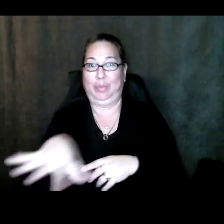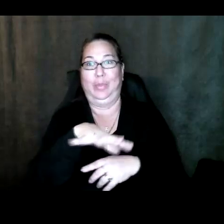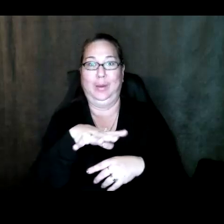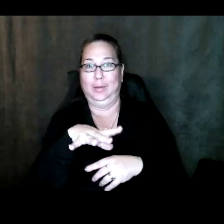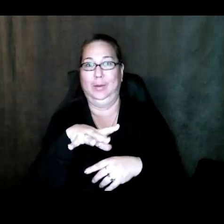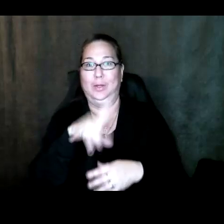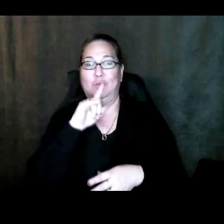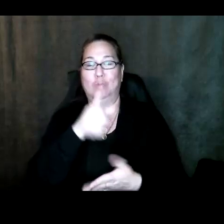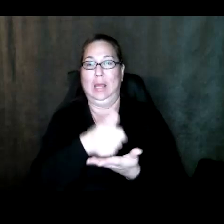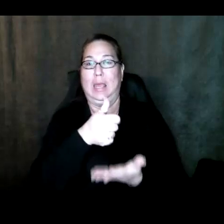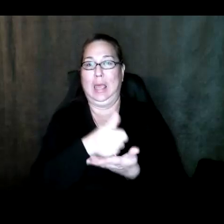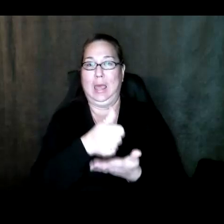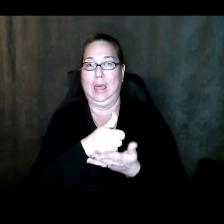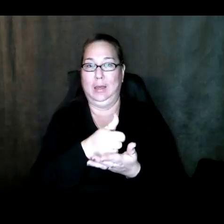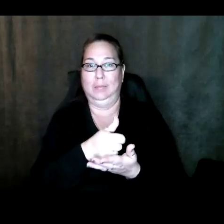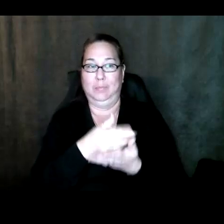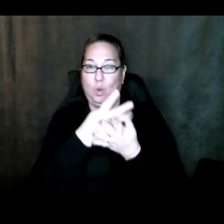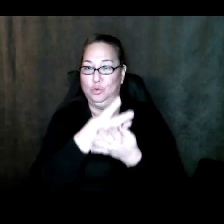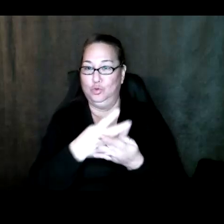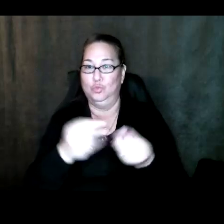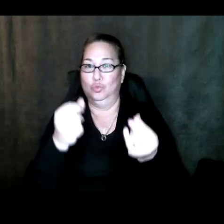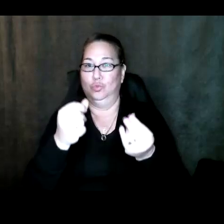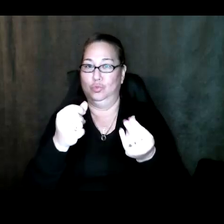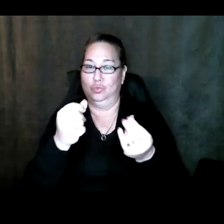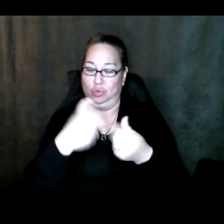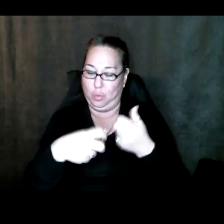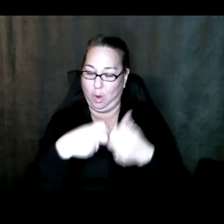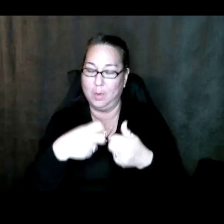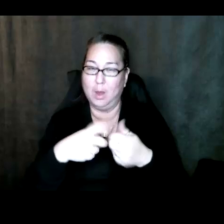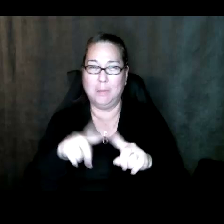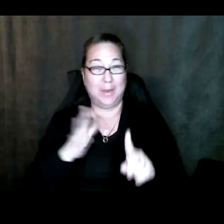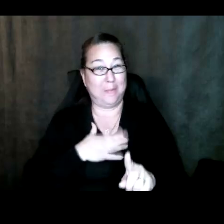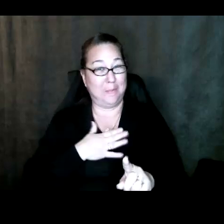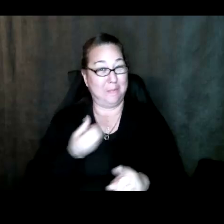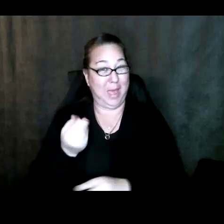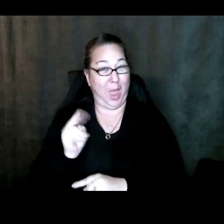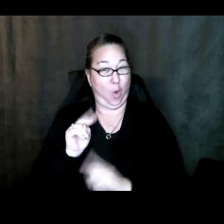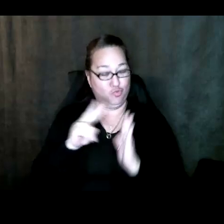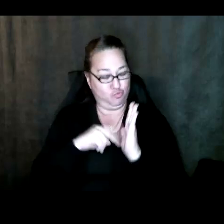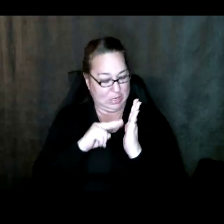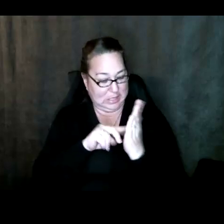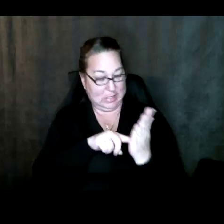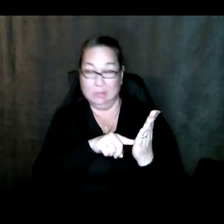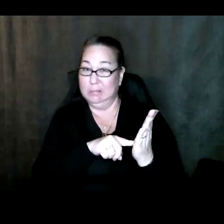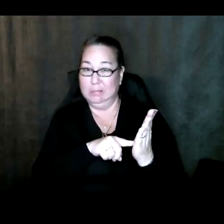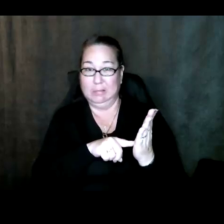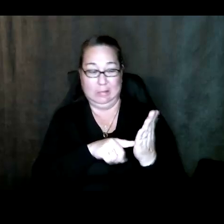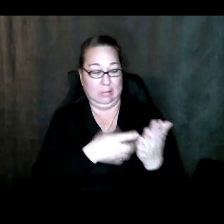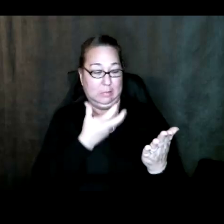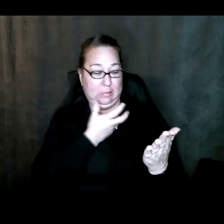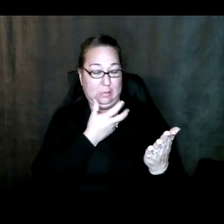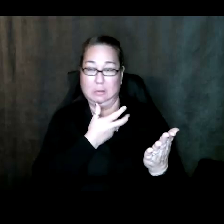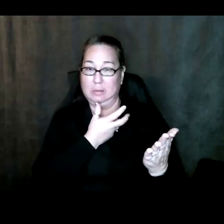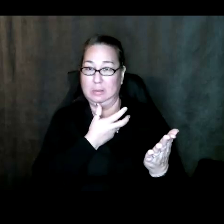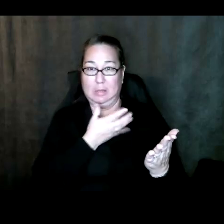help alleviate this problem. But in my own reading, this is even more depressing. Oh my God,